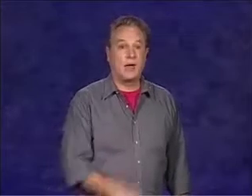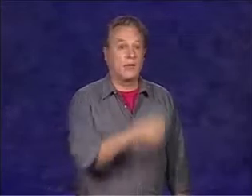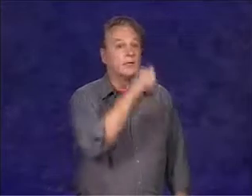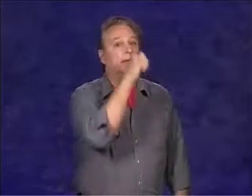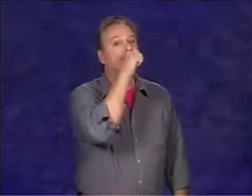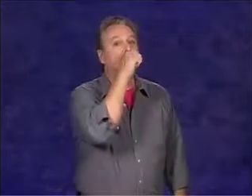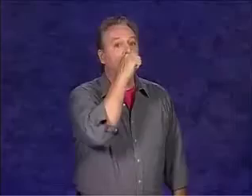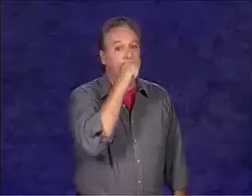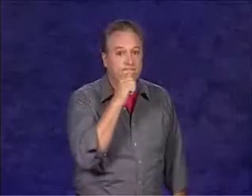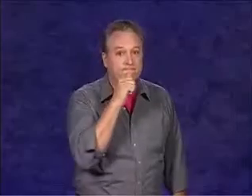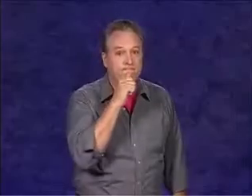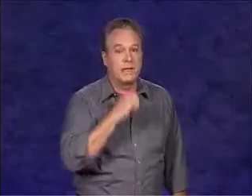and suffering.